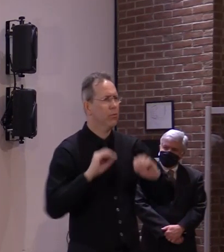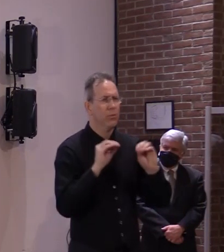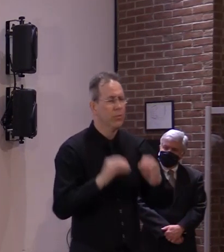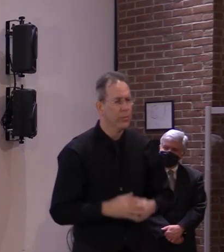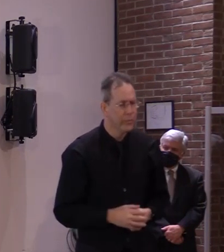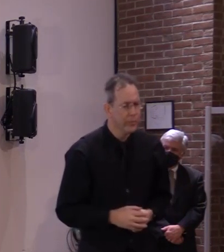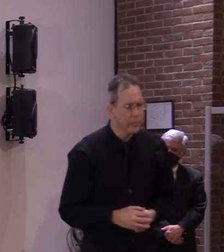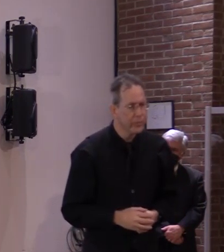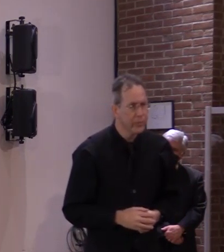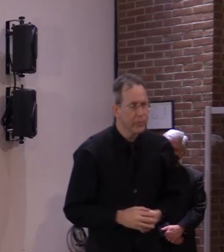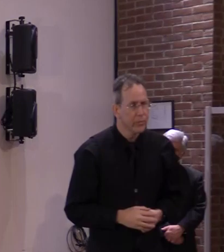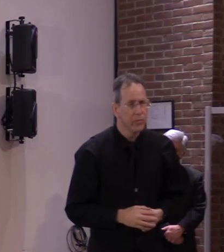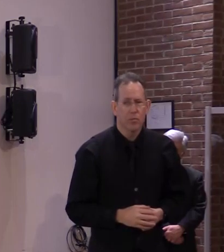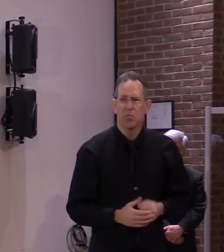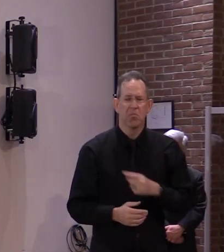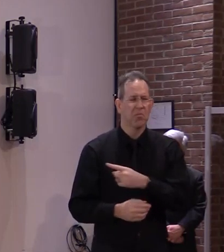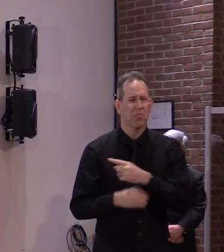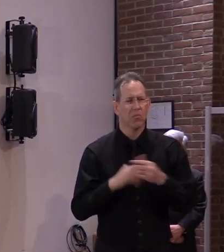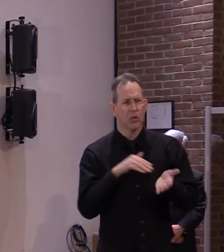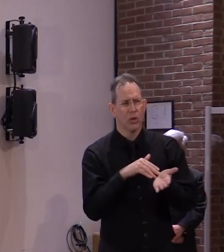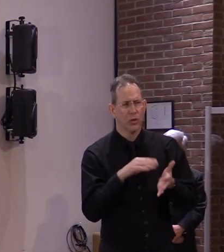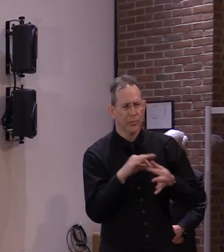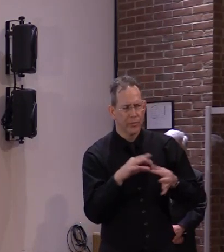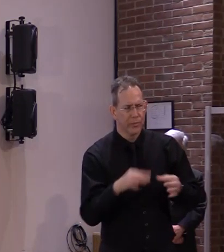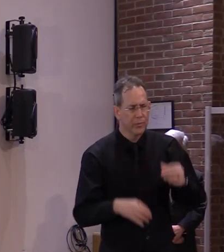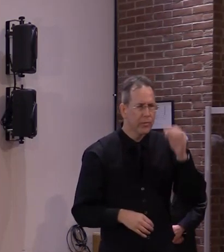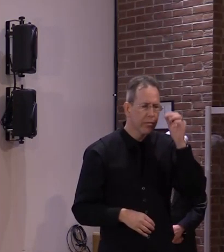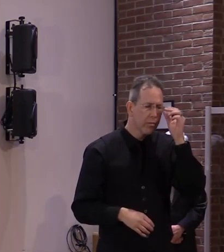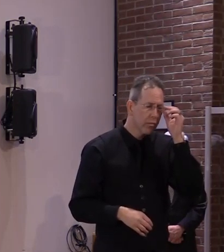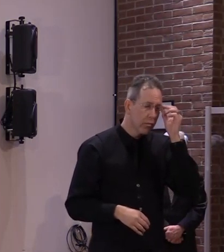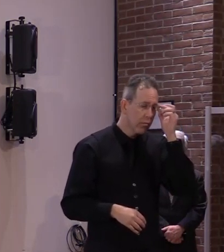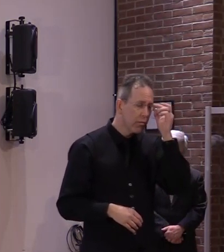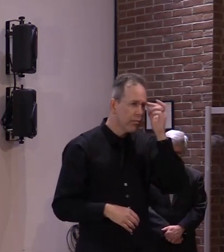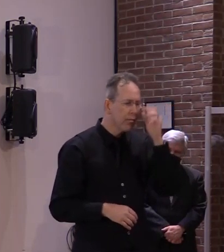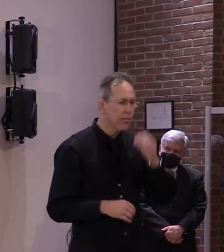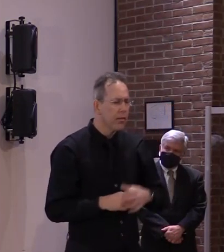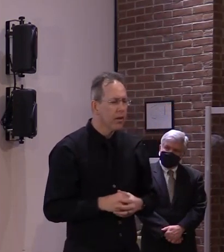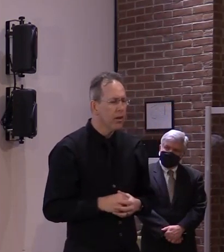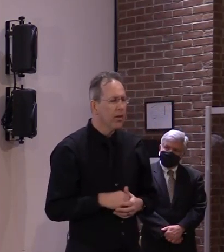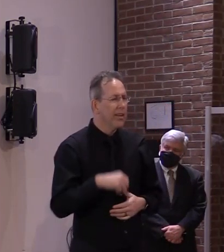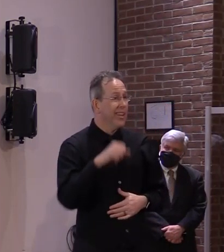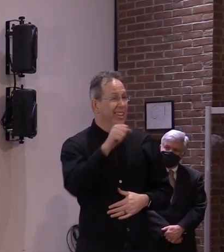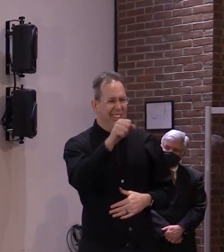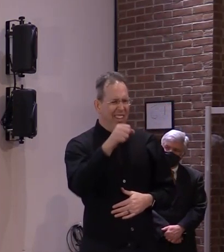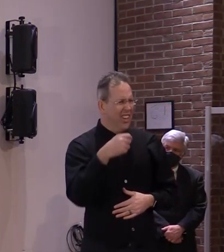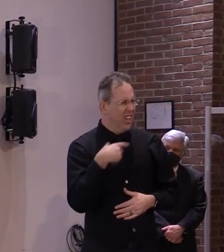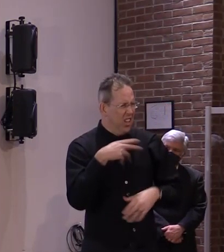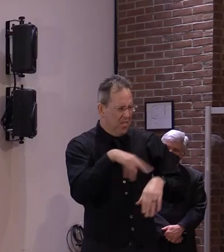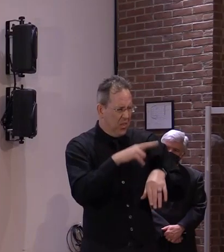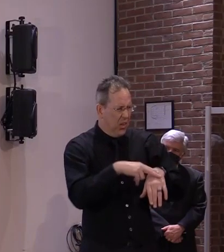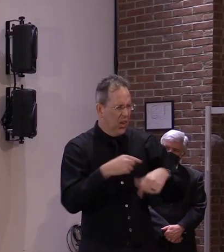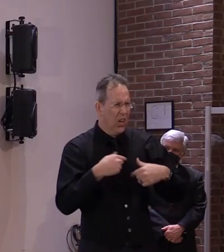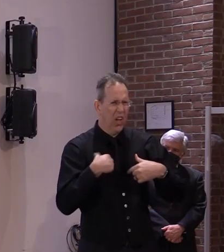Yeah, we've been very transparent all along throughout this. We also closely coordinate with our